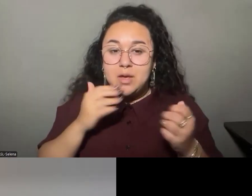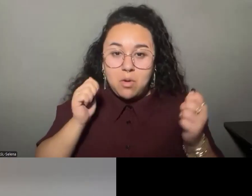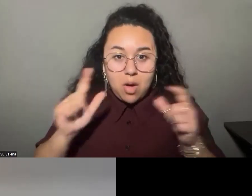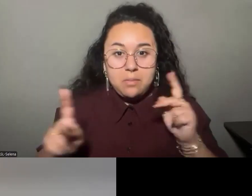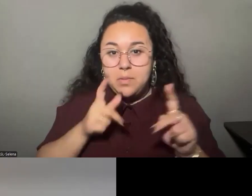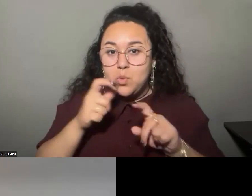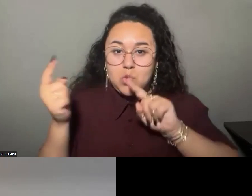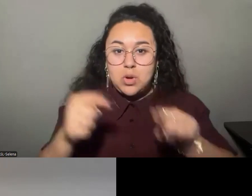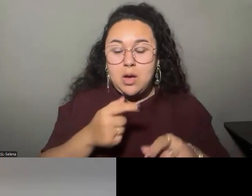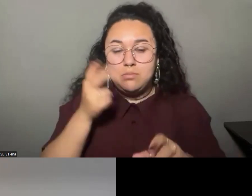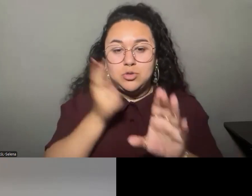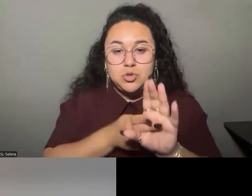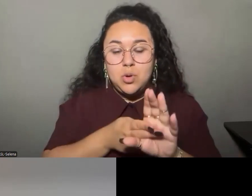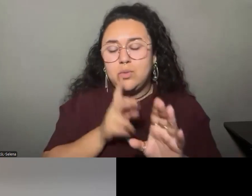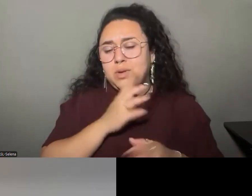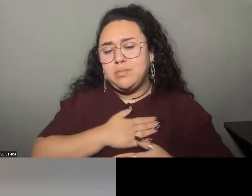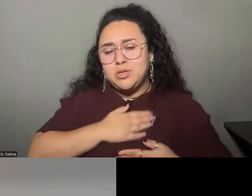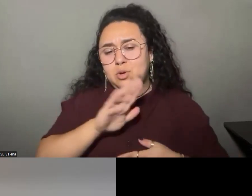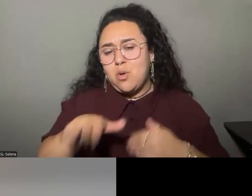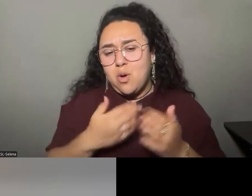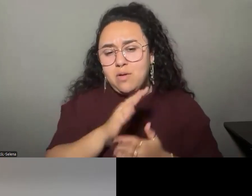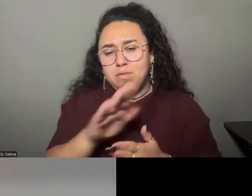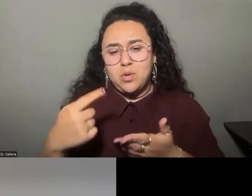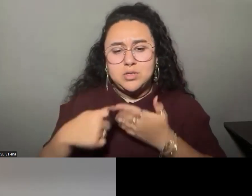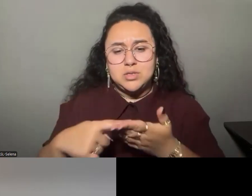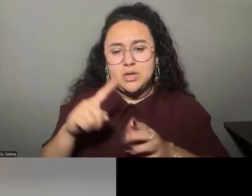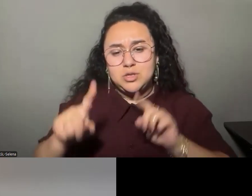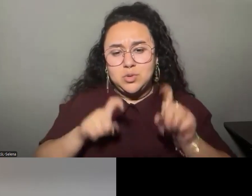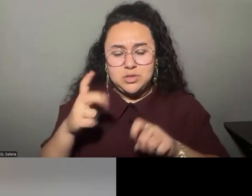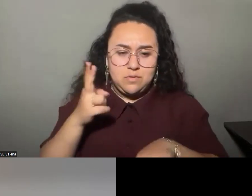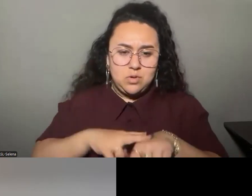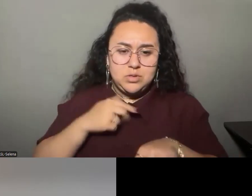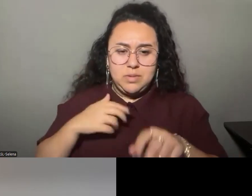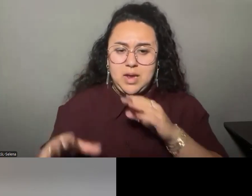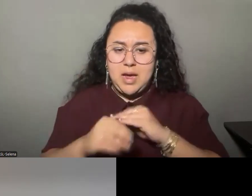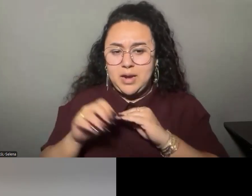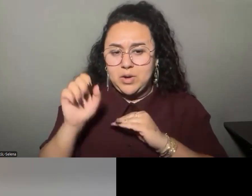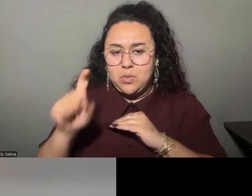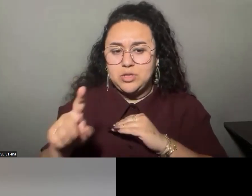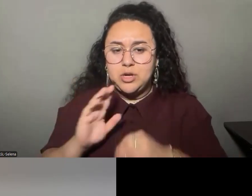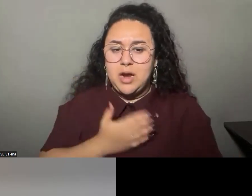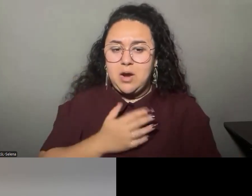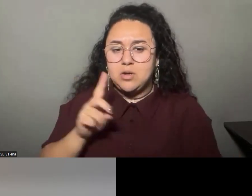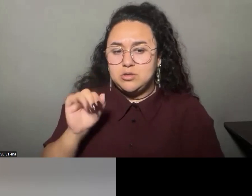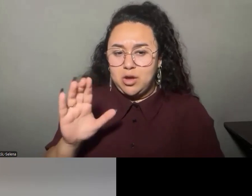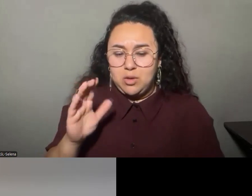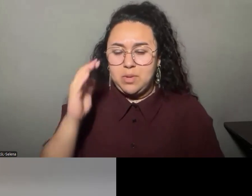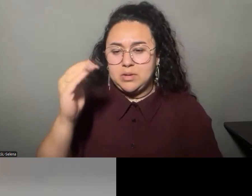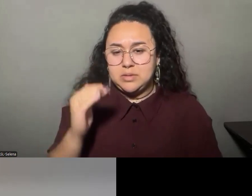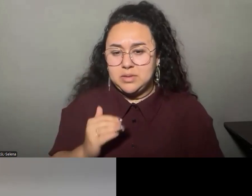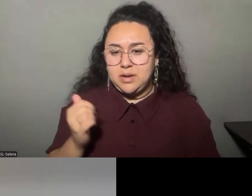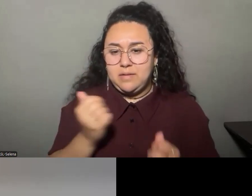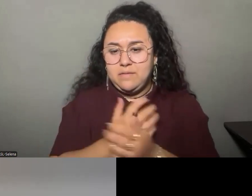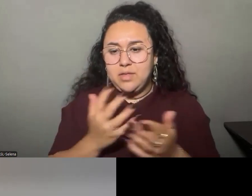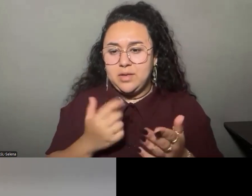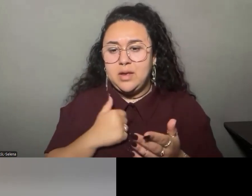really appreciated all of your discussion questions. I'll, of course, add the questions to our running document. I just want to